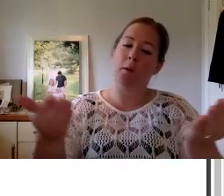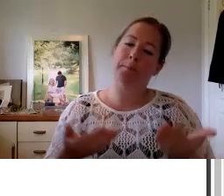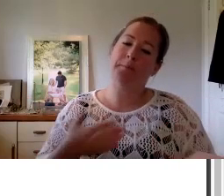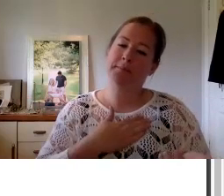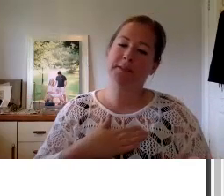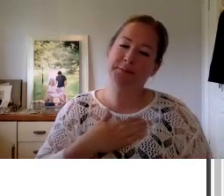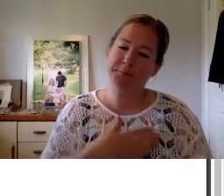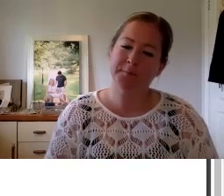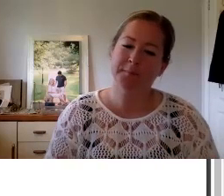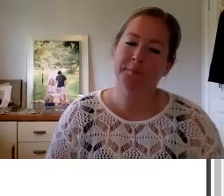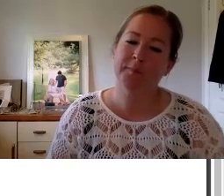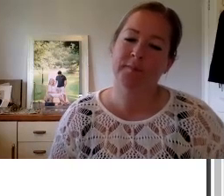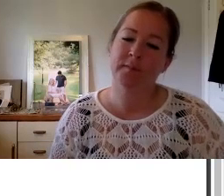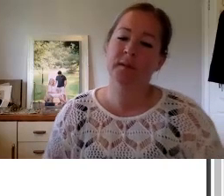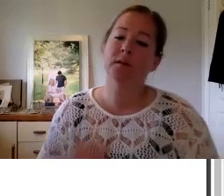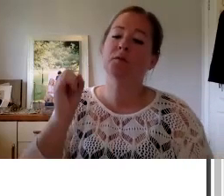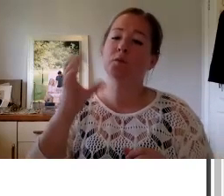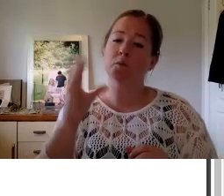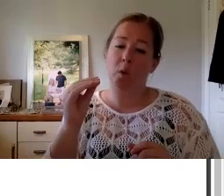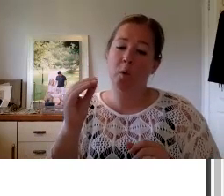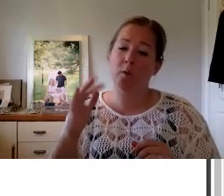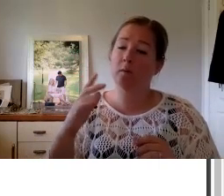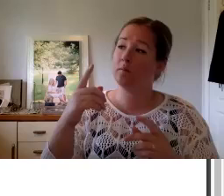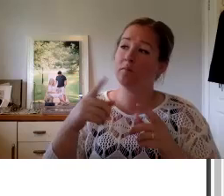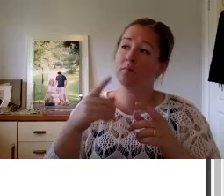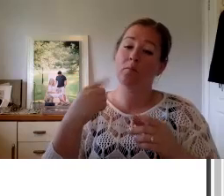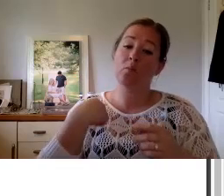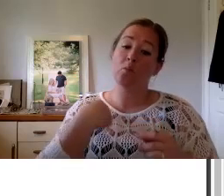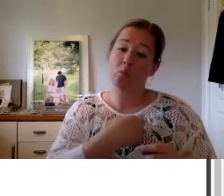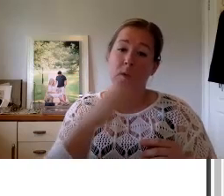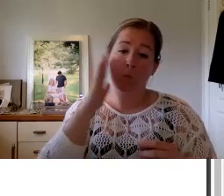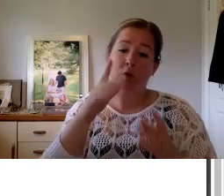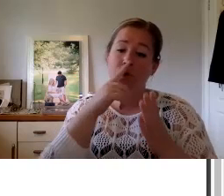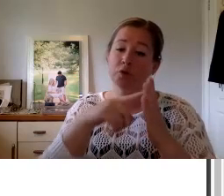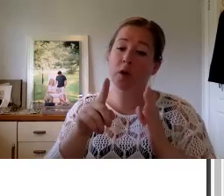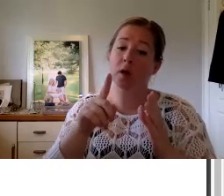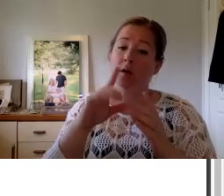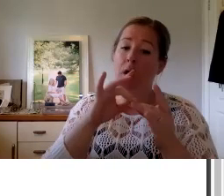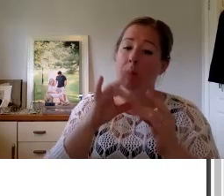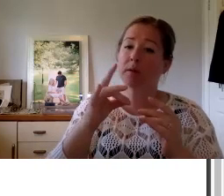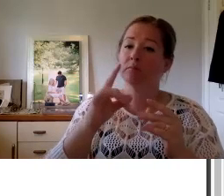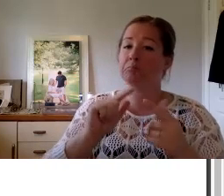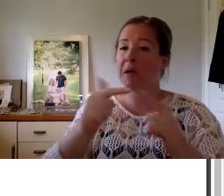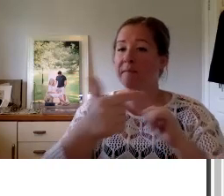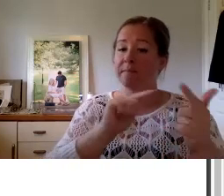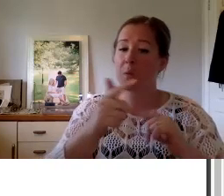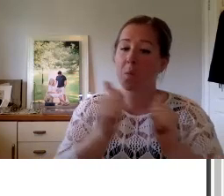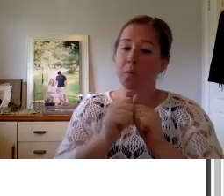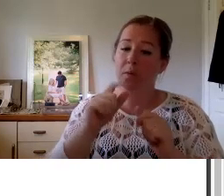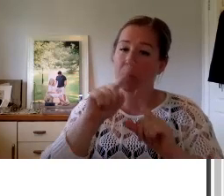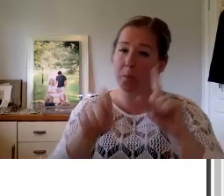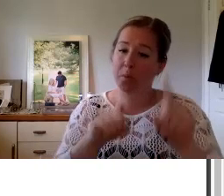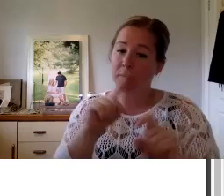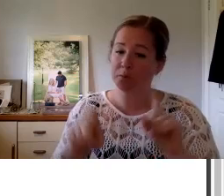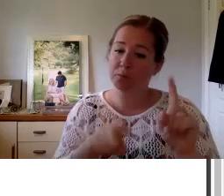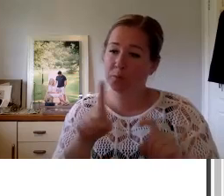last time? If not, don't worry. We just want to say welcome to you, and we'll get through it. We'll do a